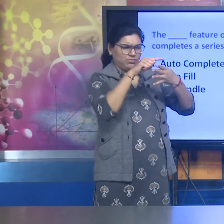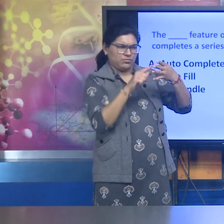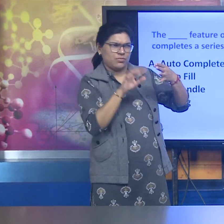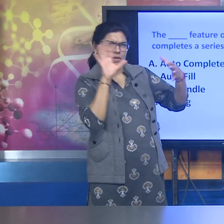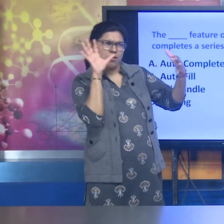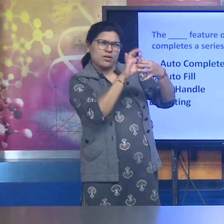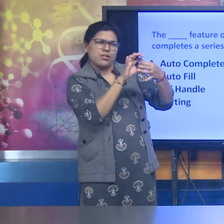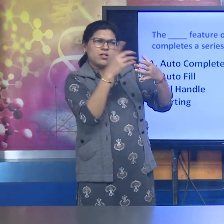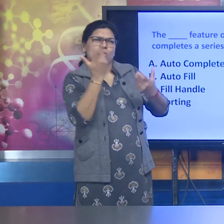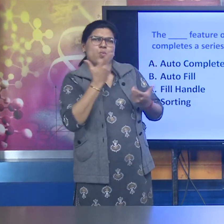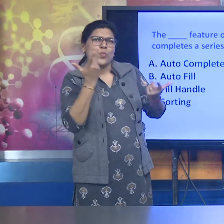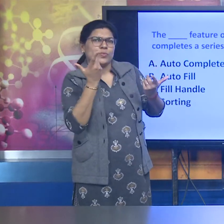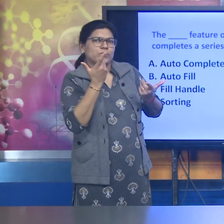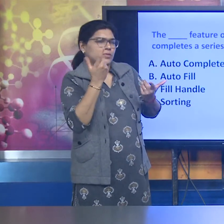Second, autofill.